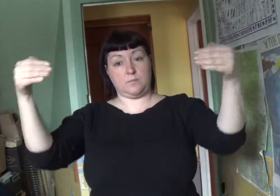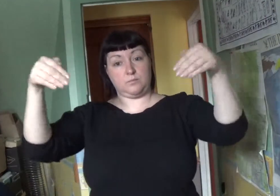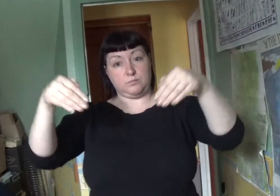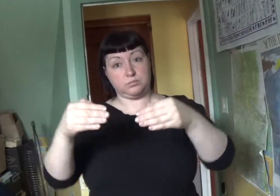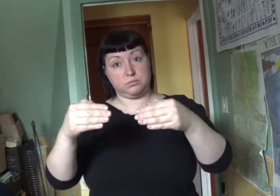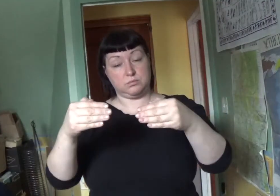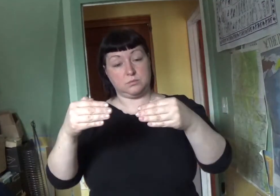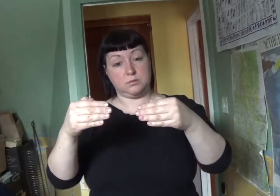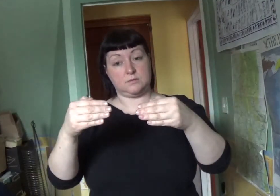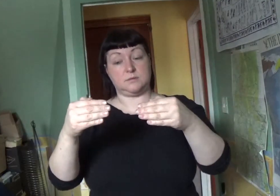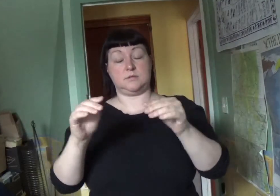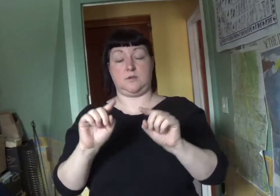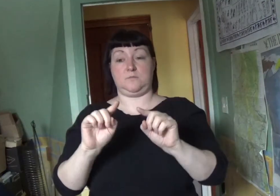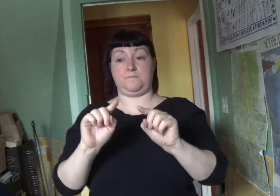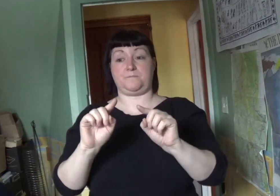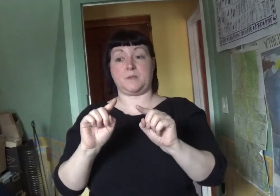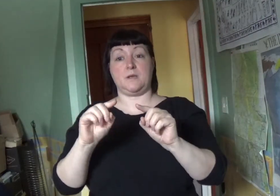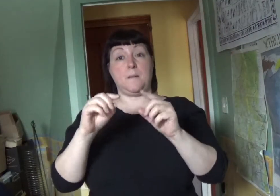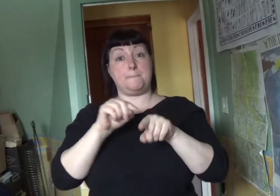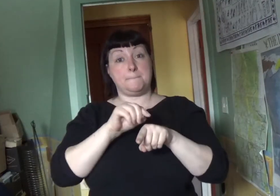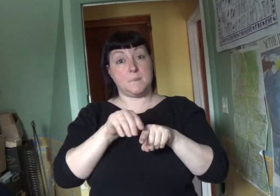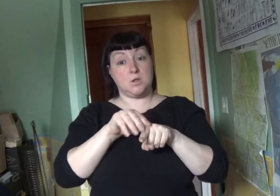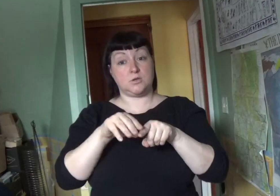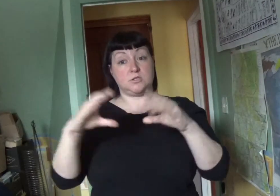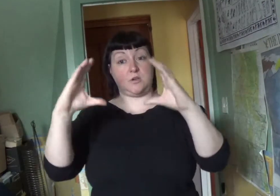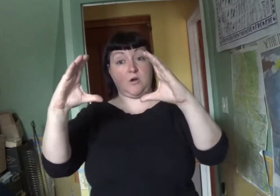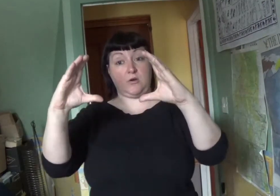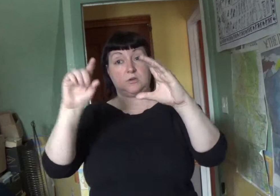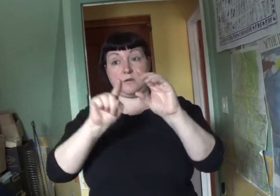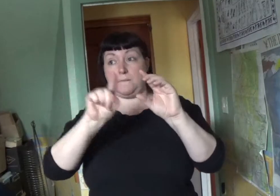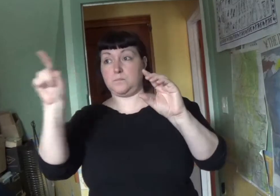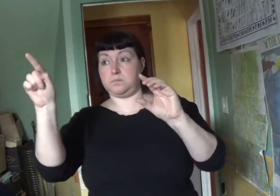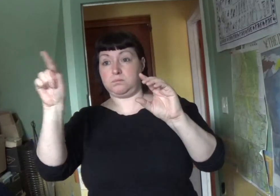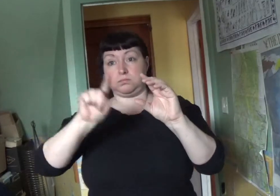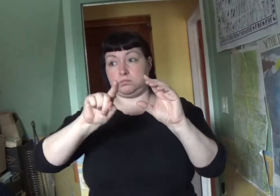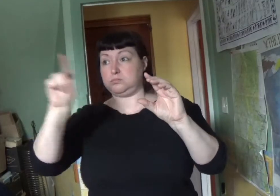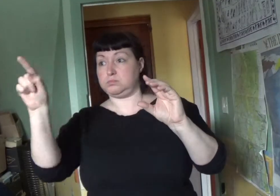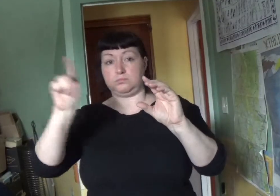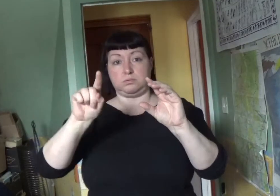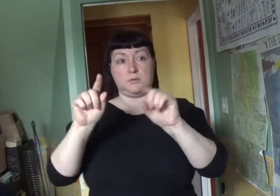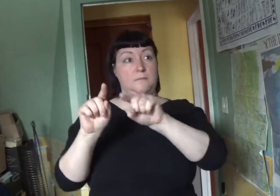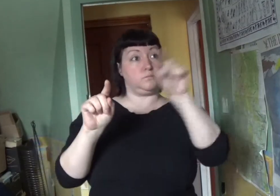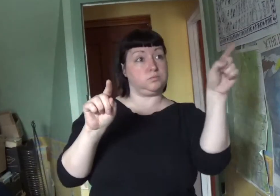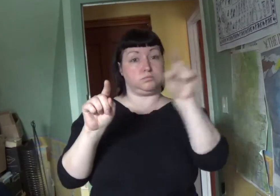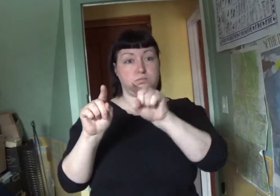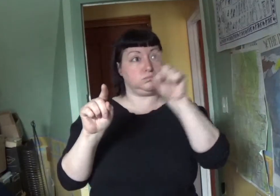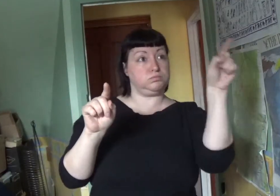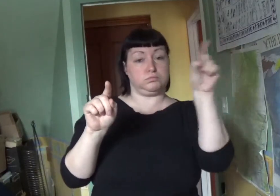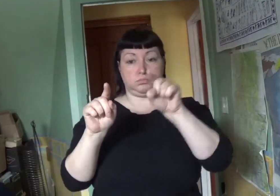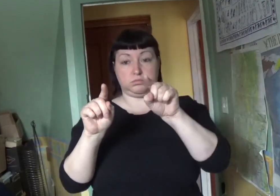the aorta. So there's this actual extra little step here where blood is going to and from the lungs. And